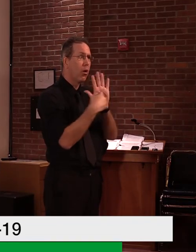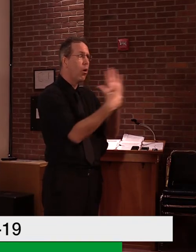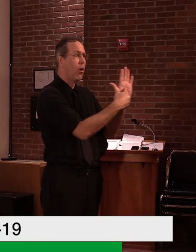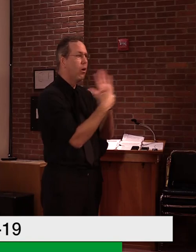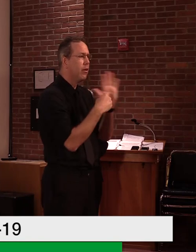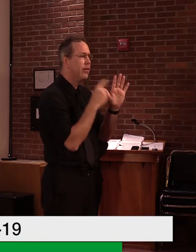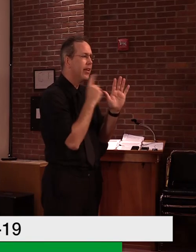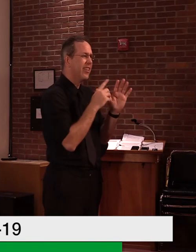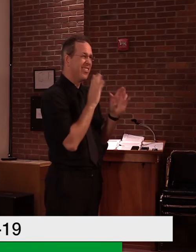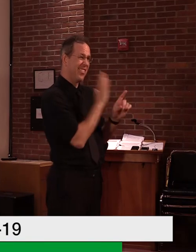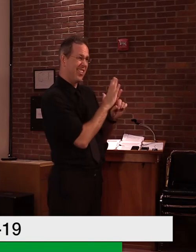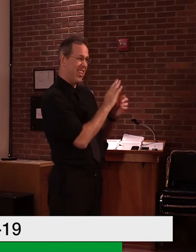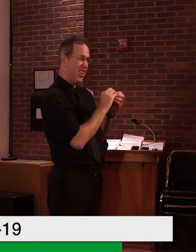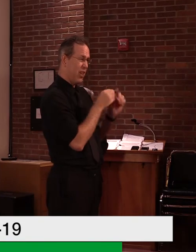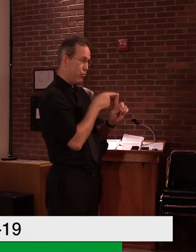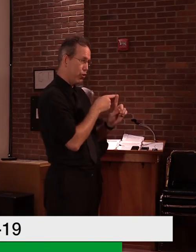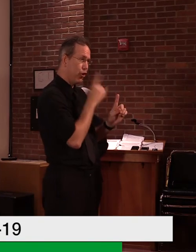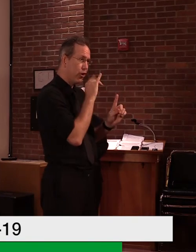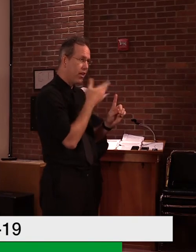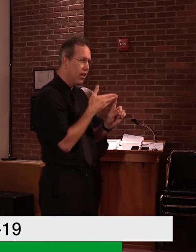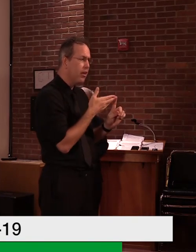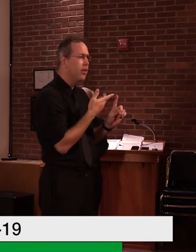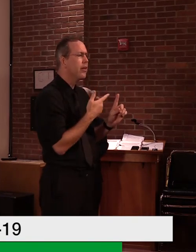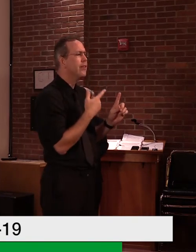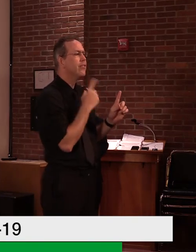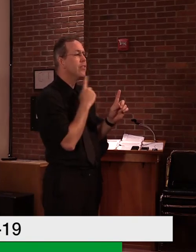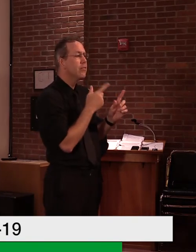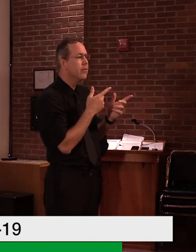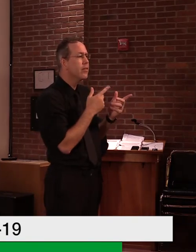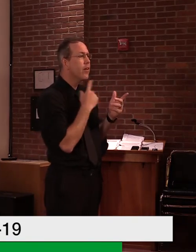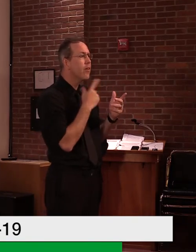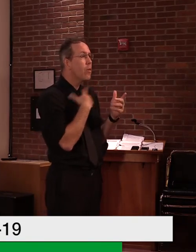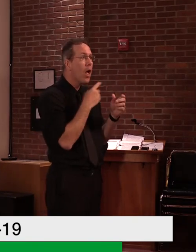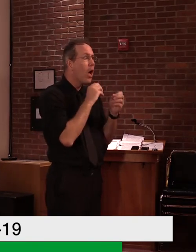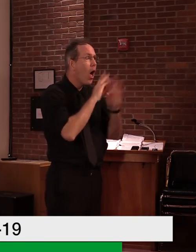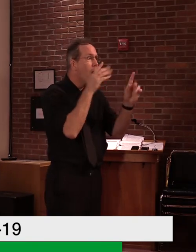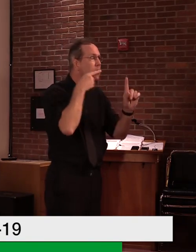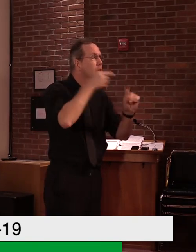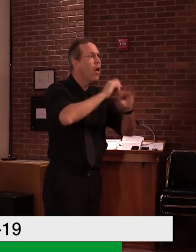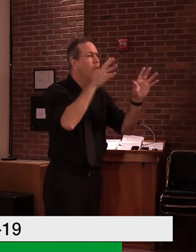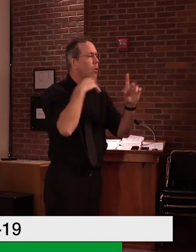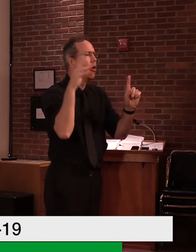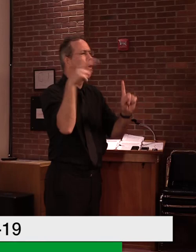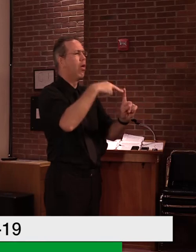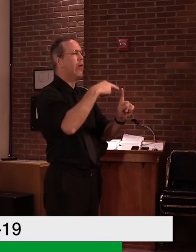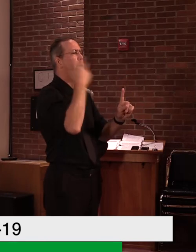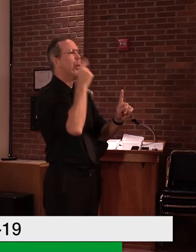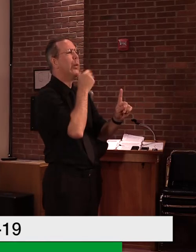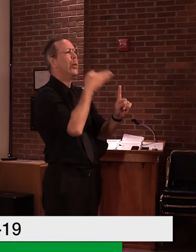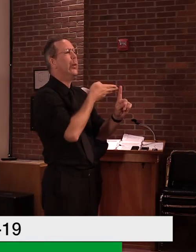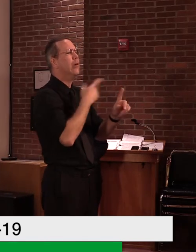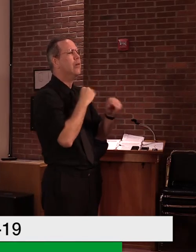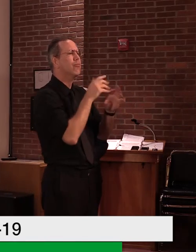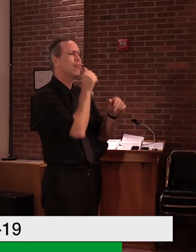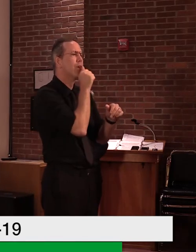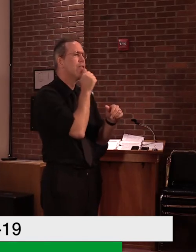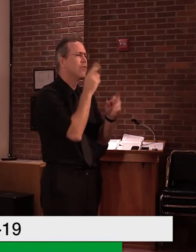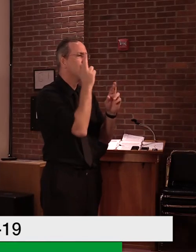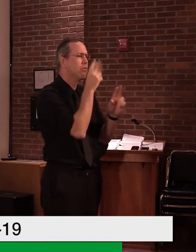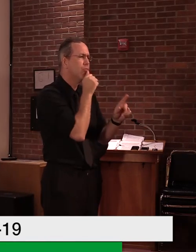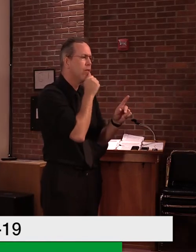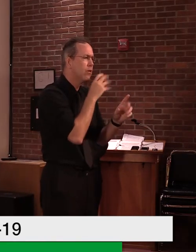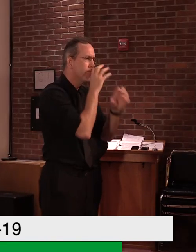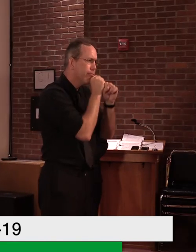information, as that can, in a very small town, actually become attributable and